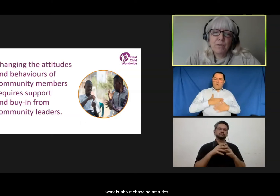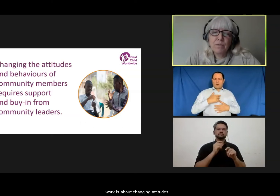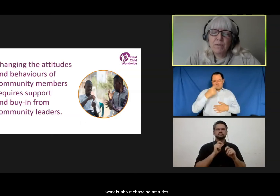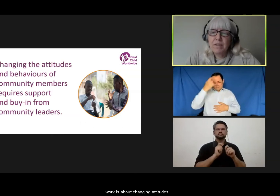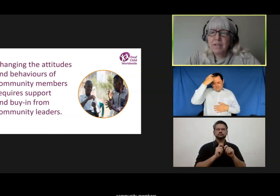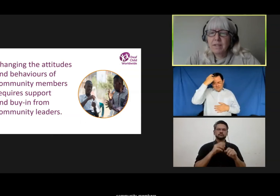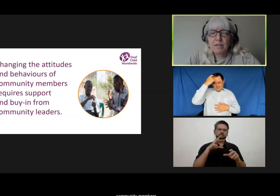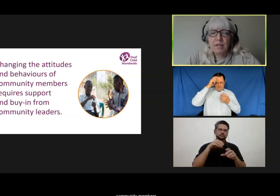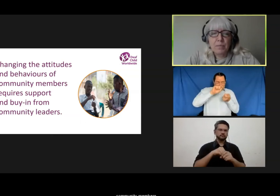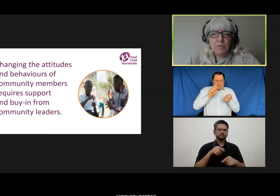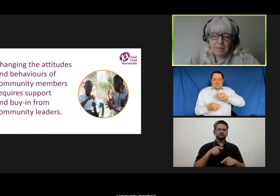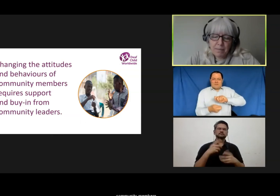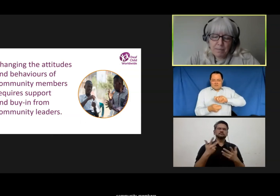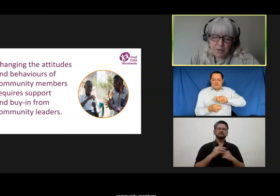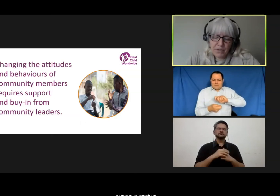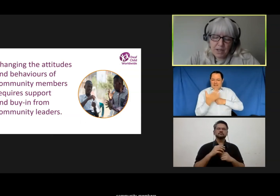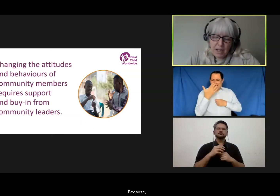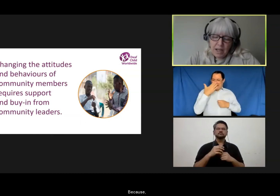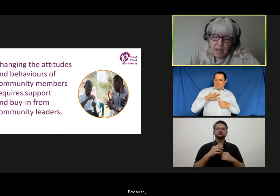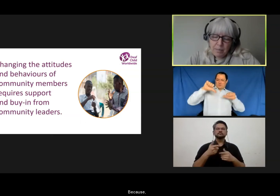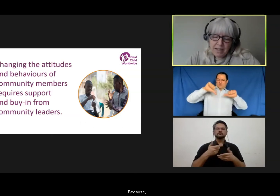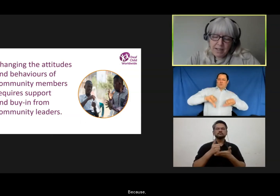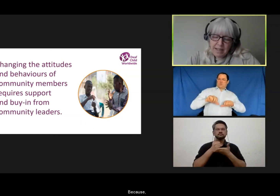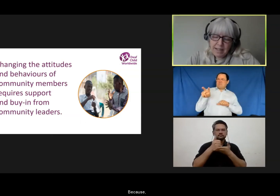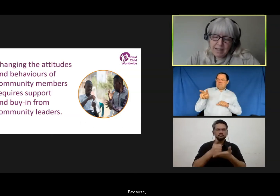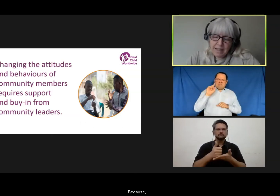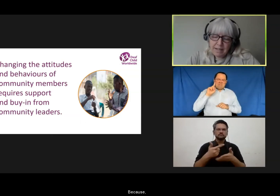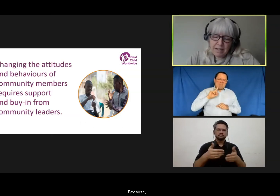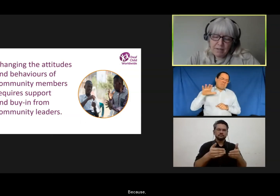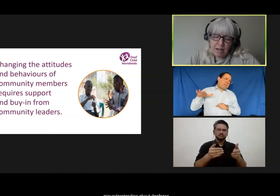of community members, because